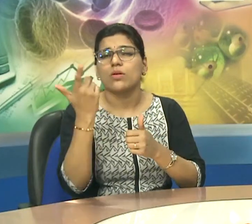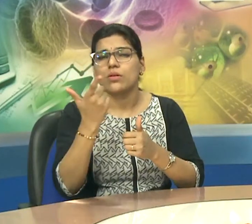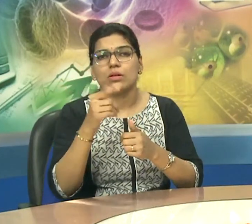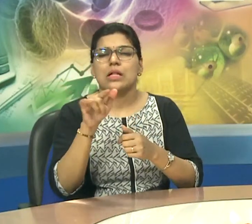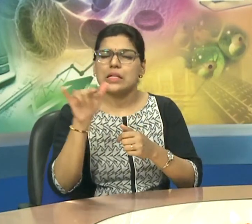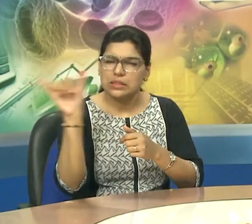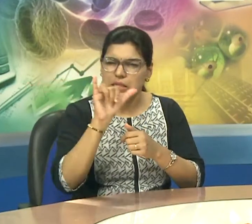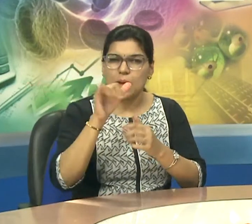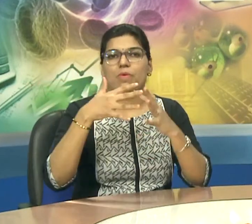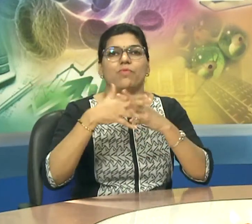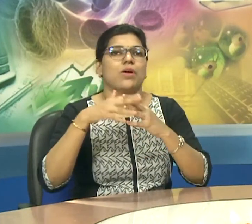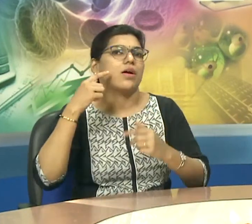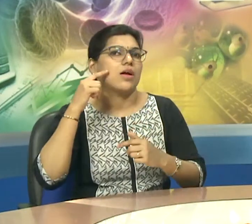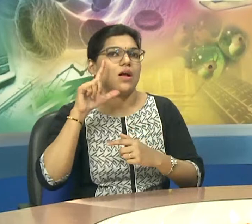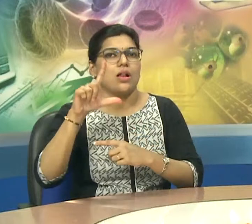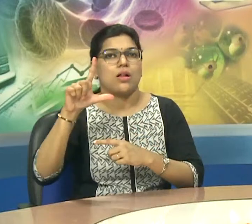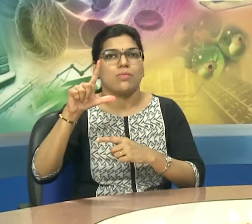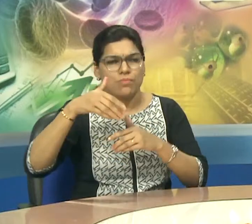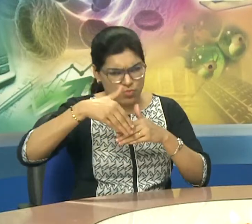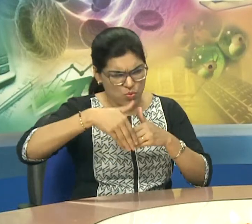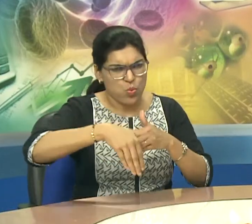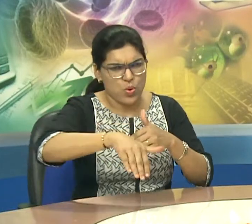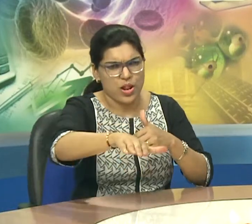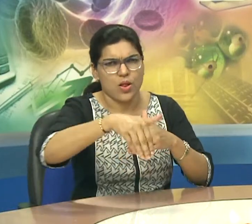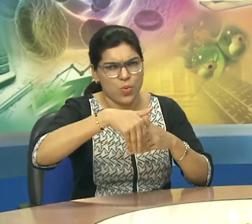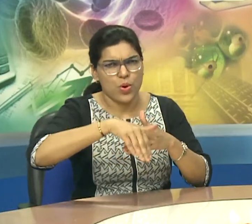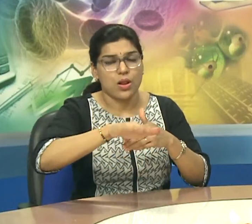Now, another modal verb is shall,